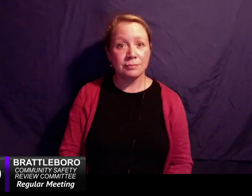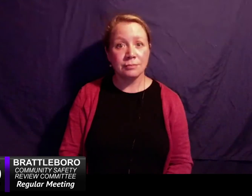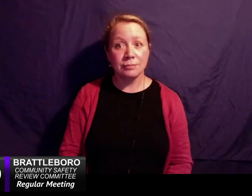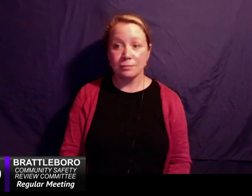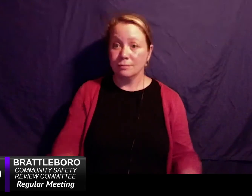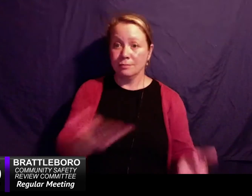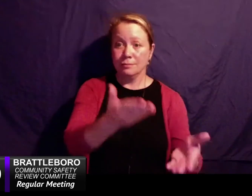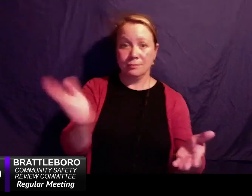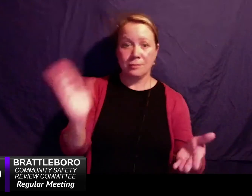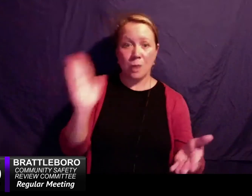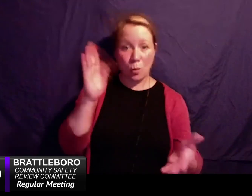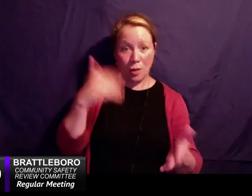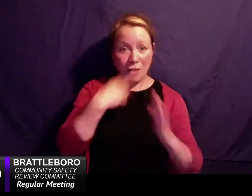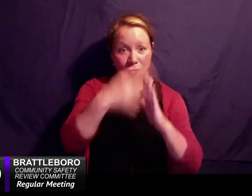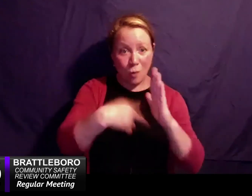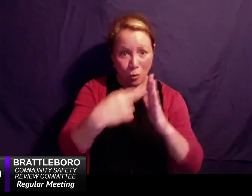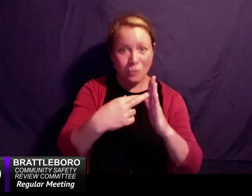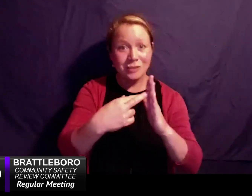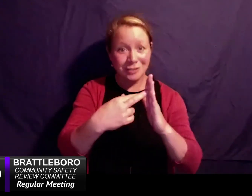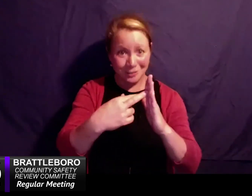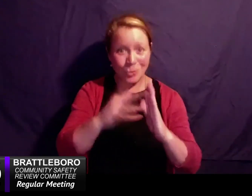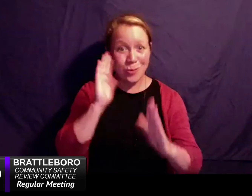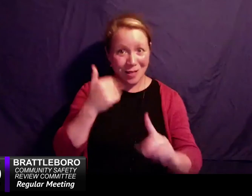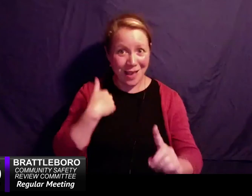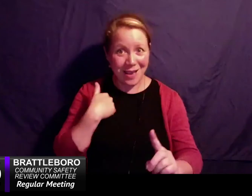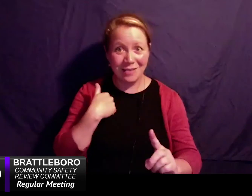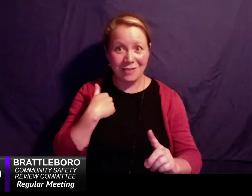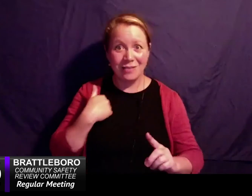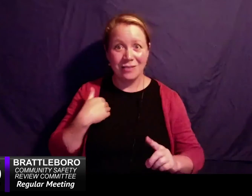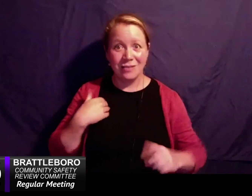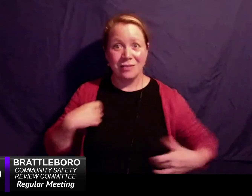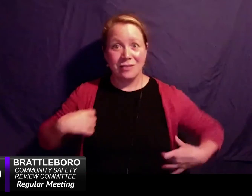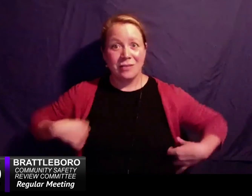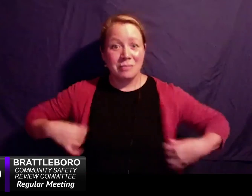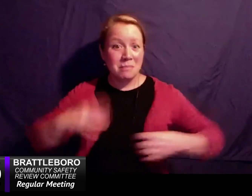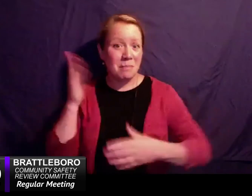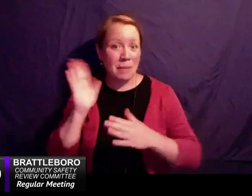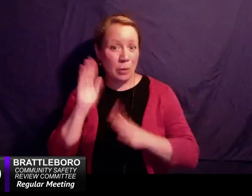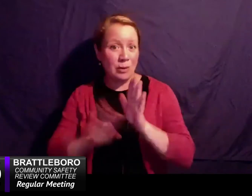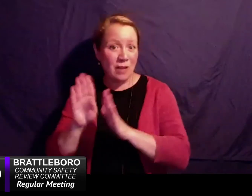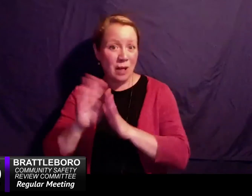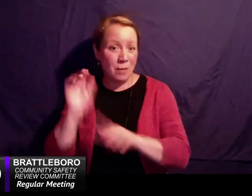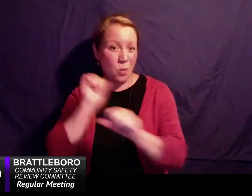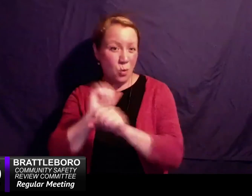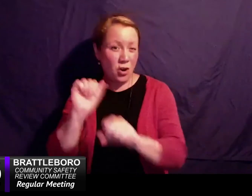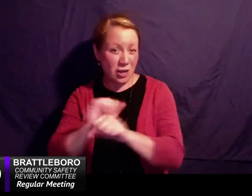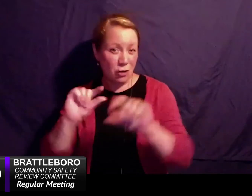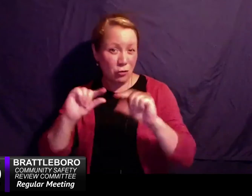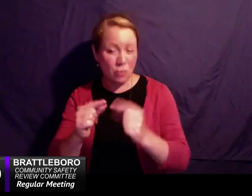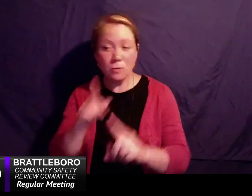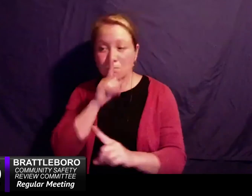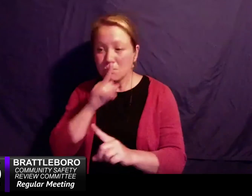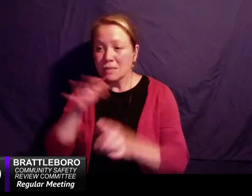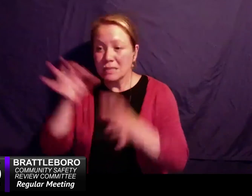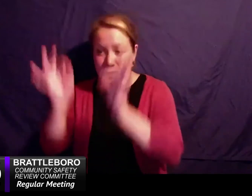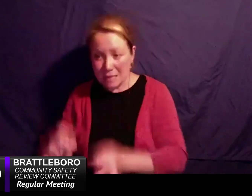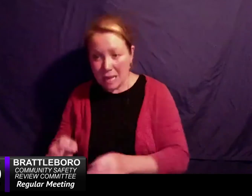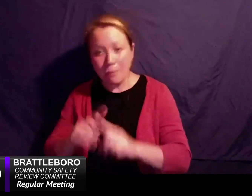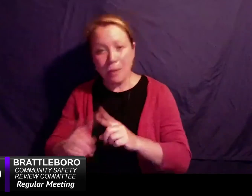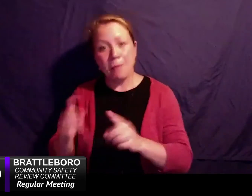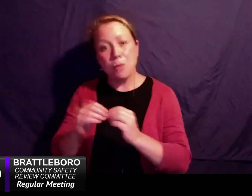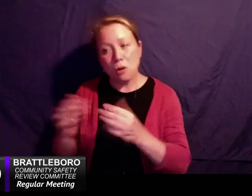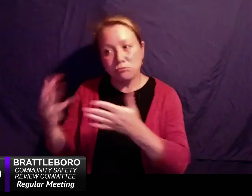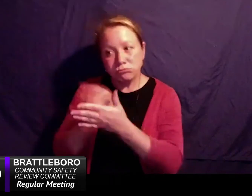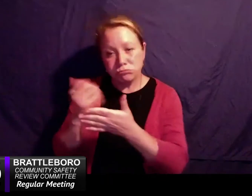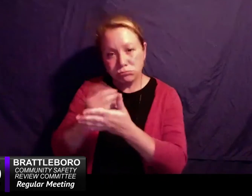are going to have roles in many parts of that. We might have some working groups that are not decisional, but information